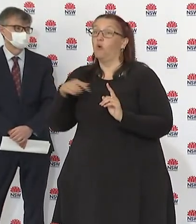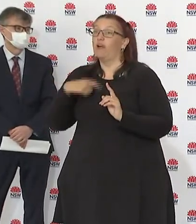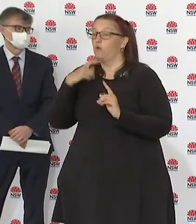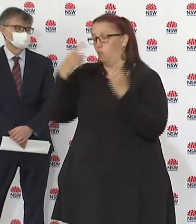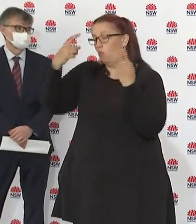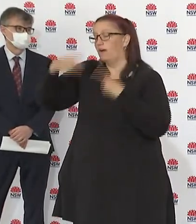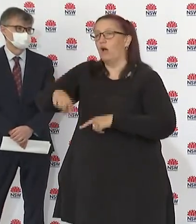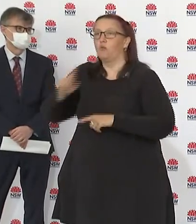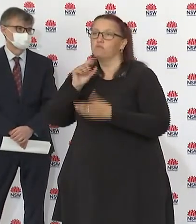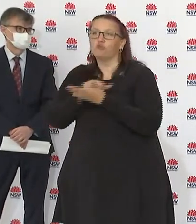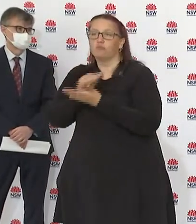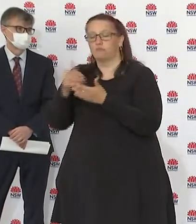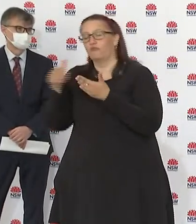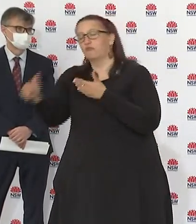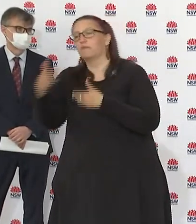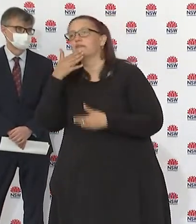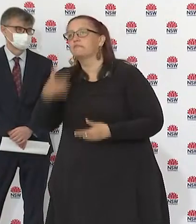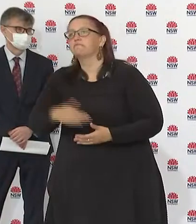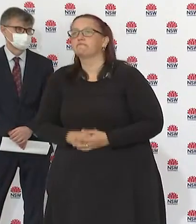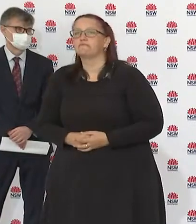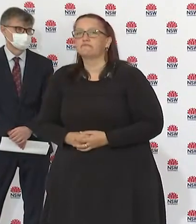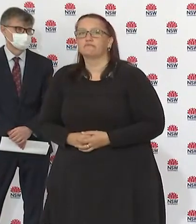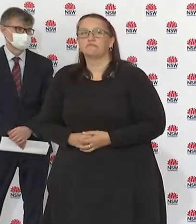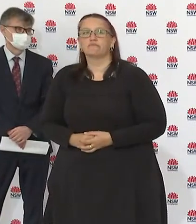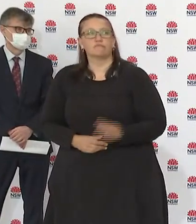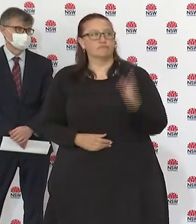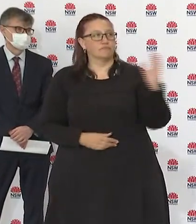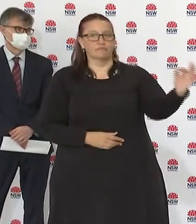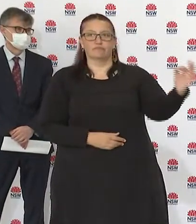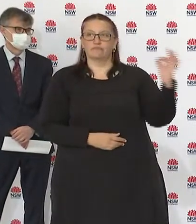think is appropriate moving forward. Premier, what are we doing, Premier?